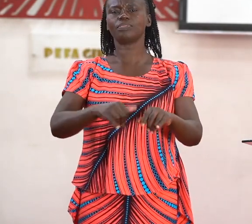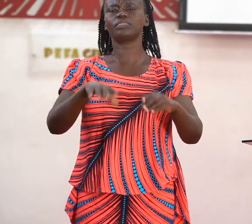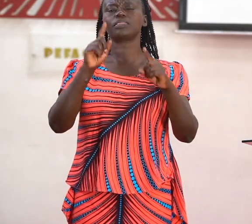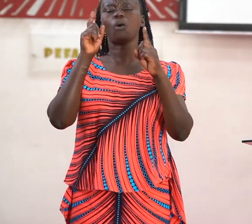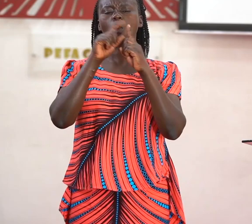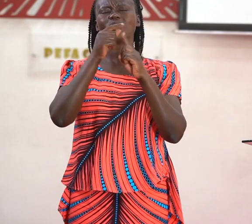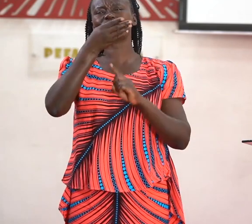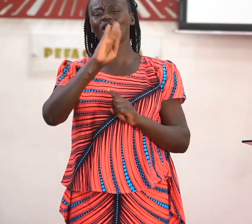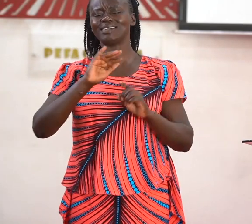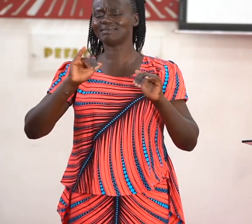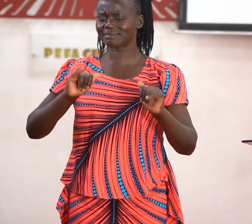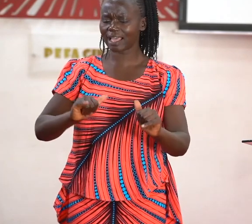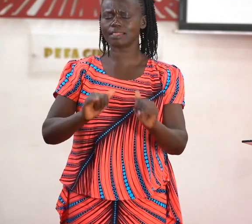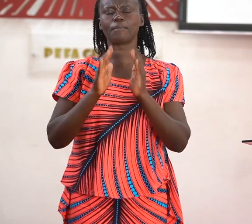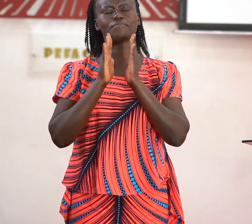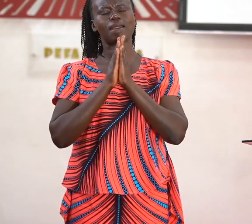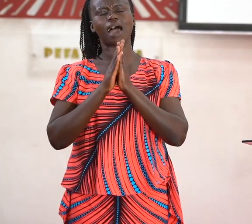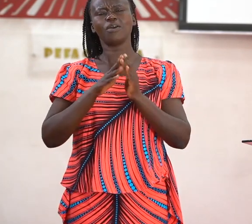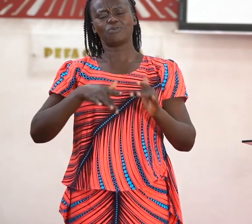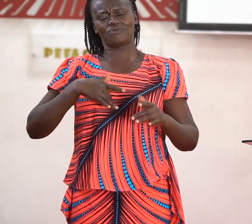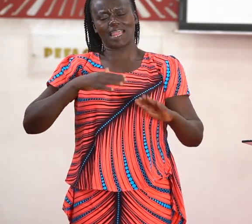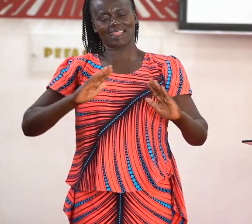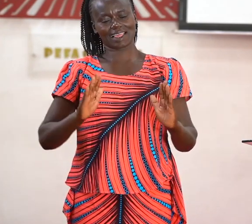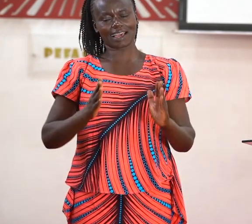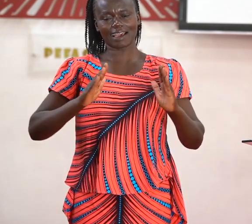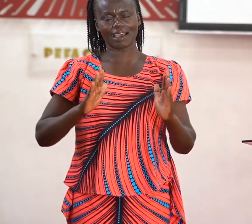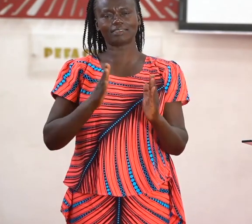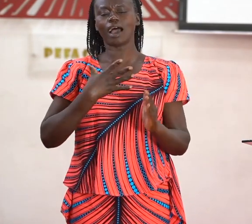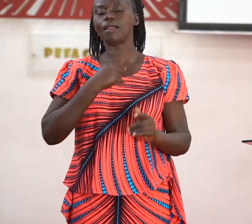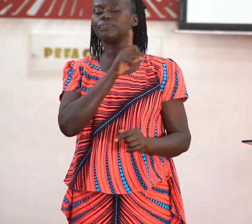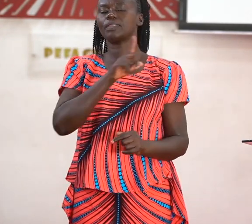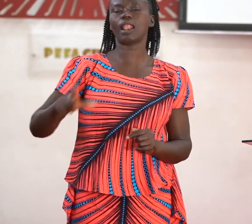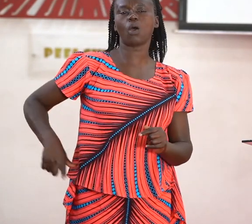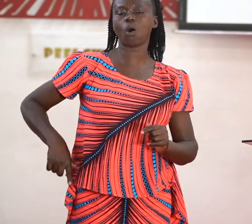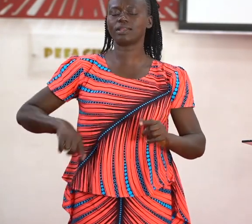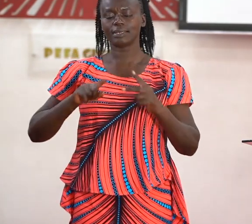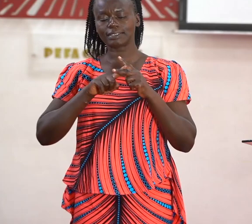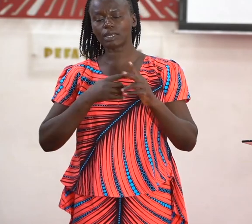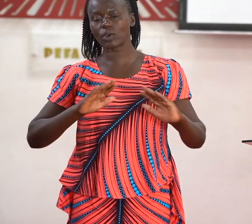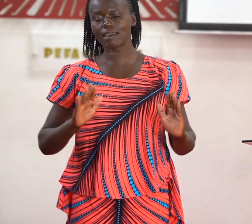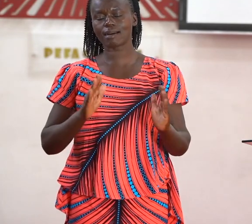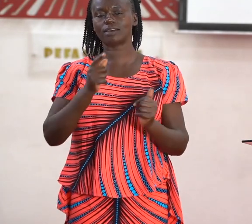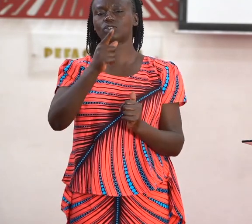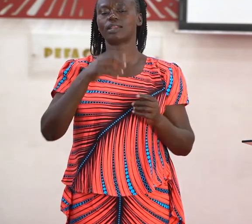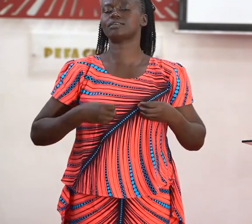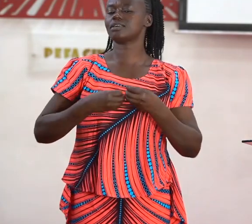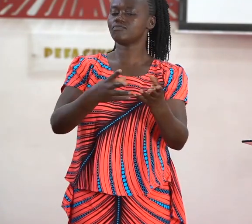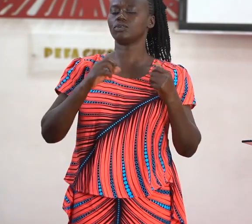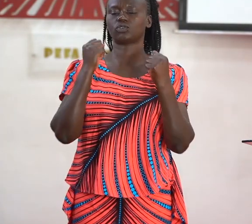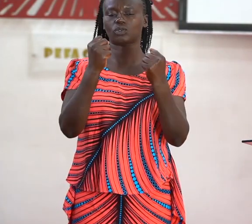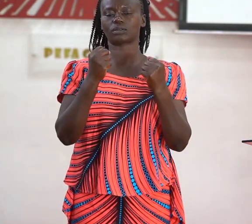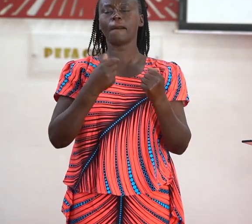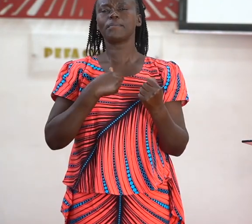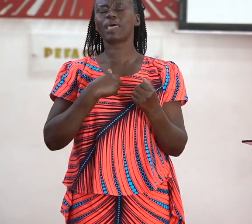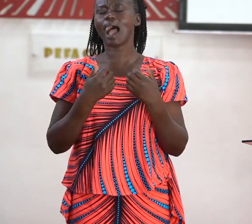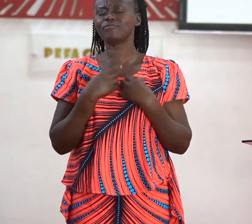prayer, you feel that you are encouraged, and the Lord begins to encourage you and to give you strength. And so I have